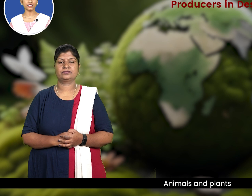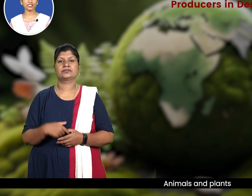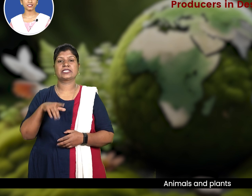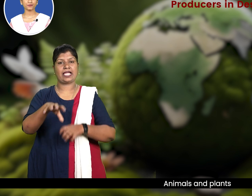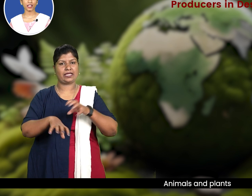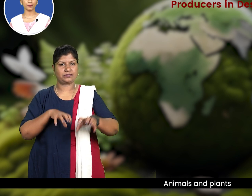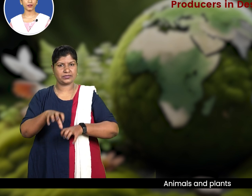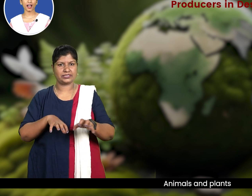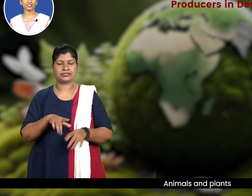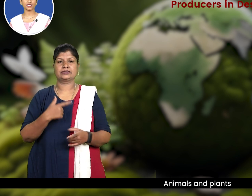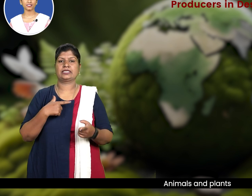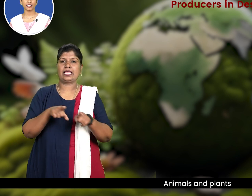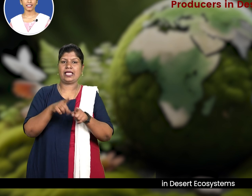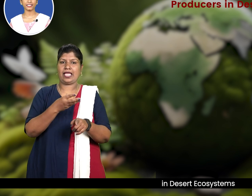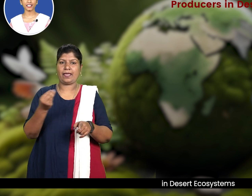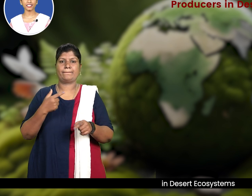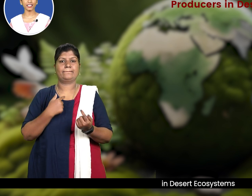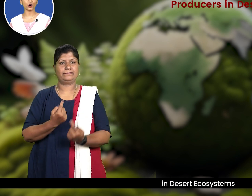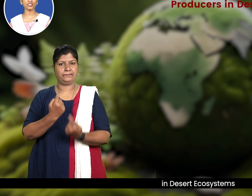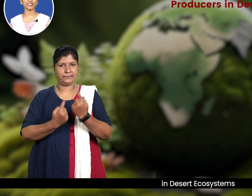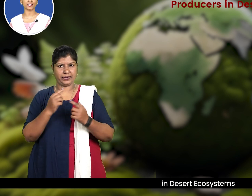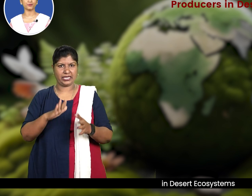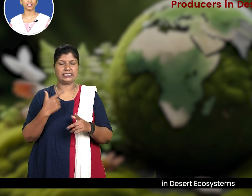Animals and plants in desert ecosystems